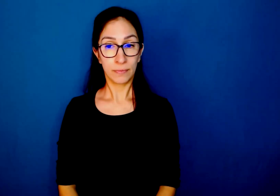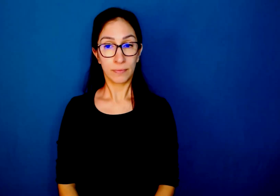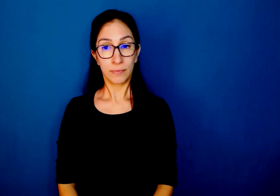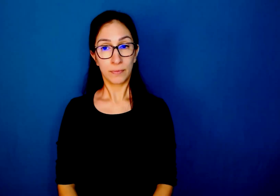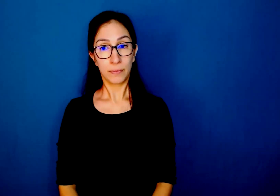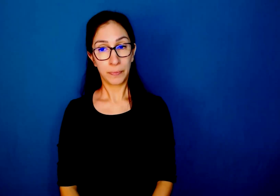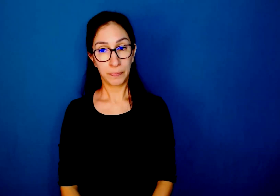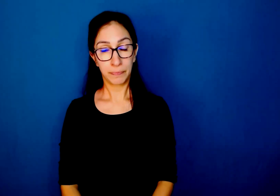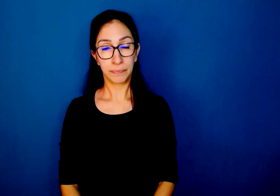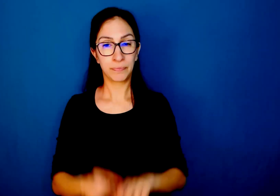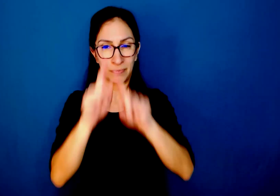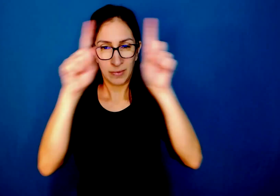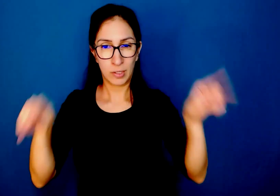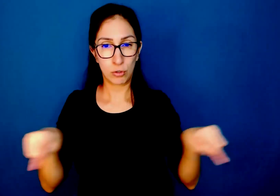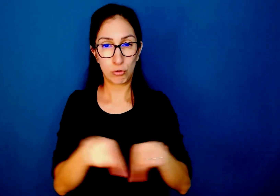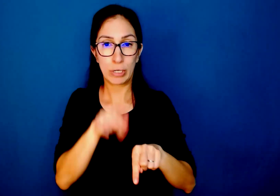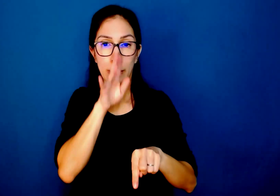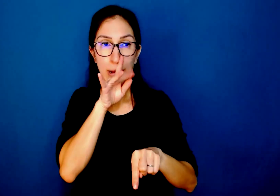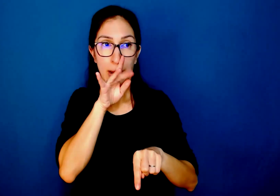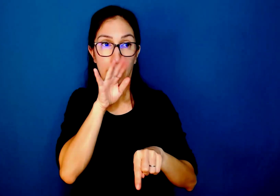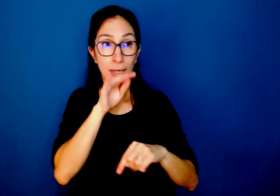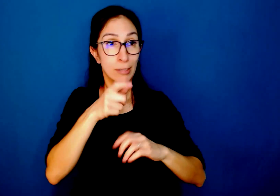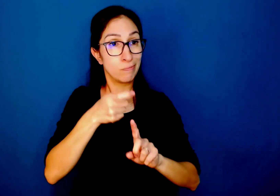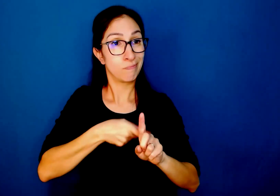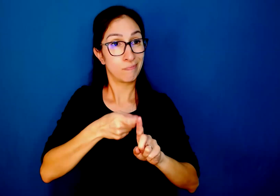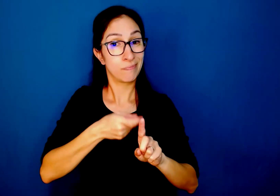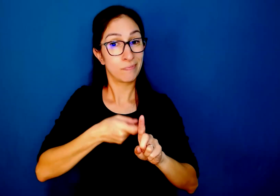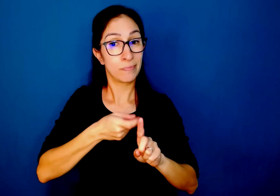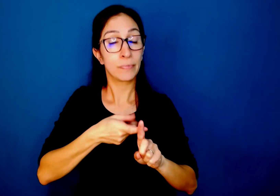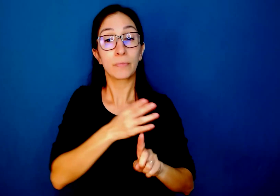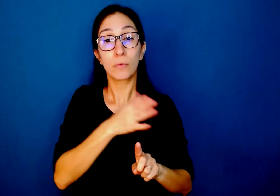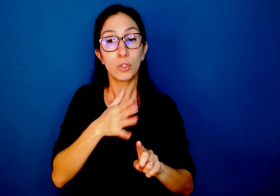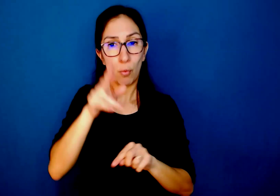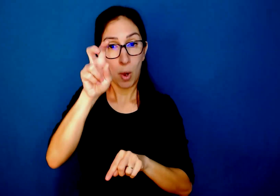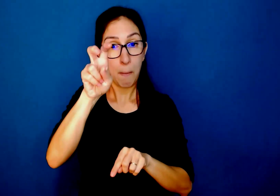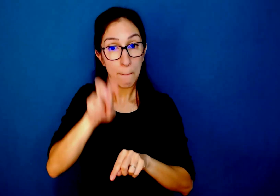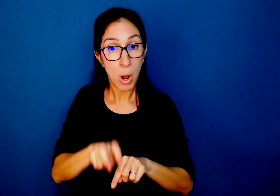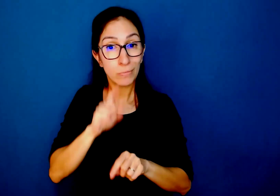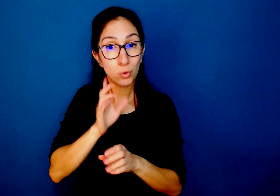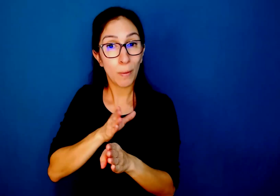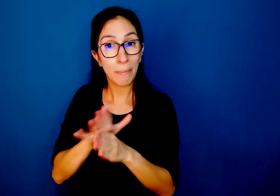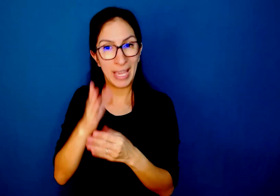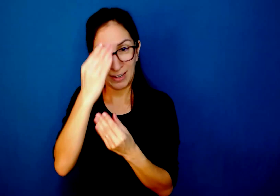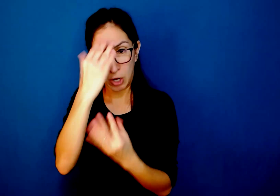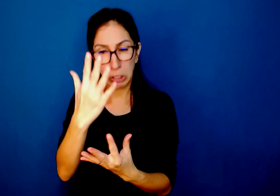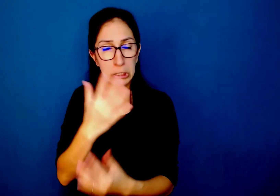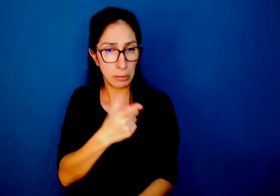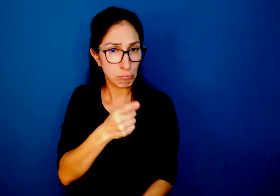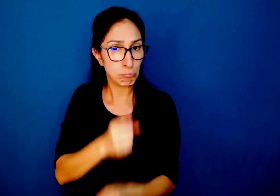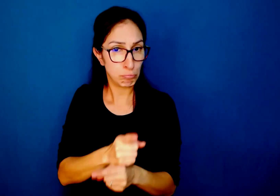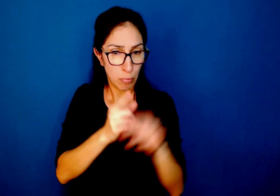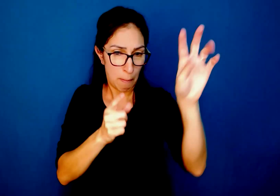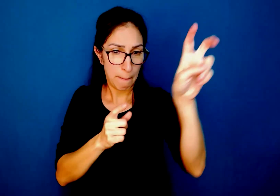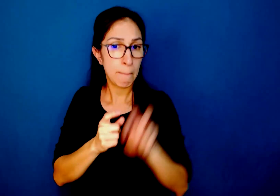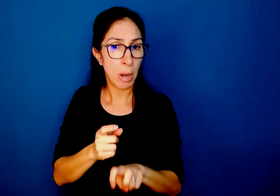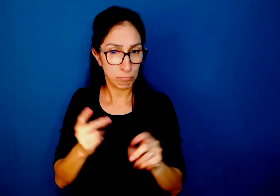link direct link to the so it moves you to the beginning of the main content as implied. more but breakout group polls, start